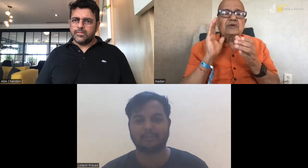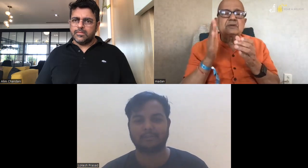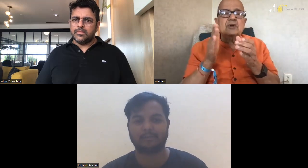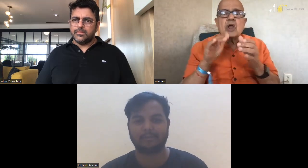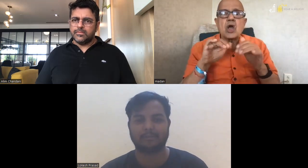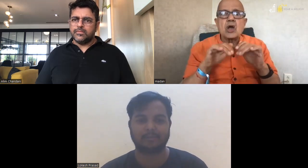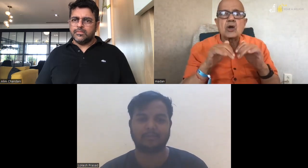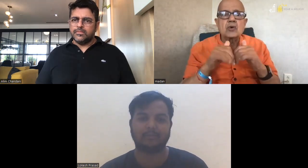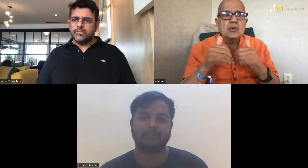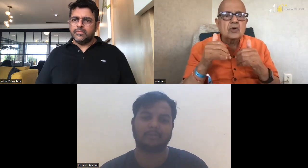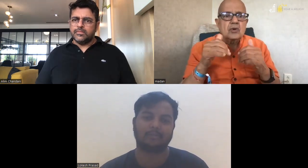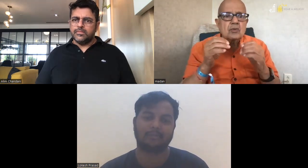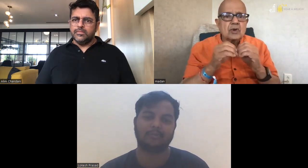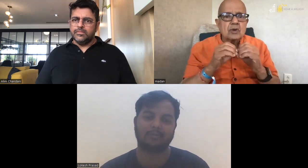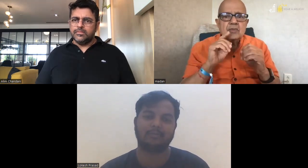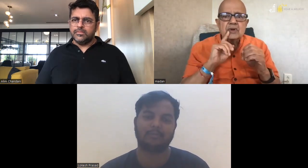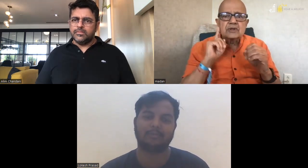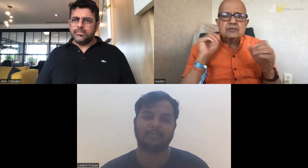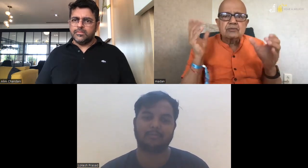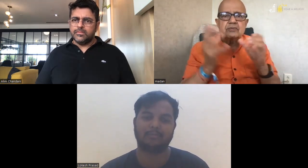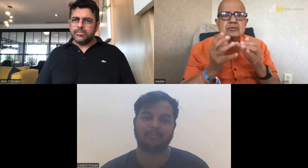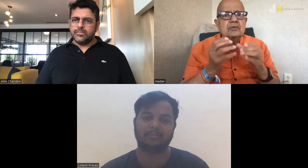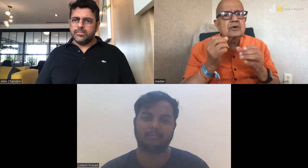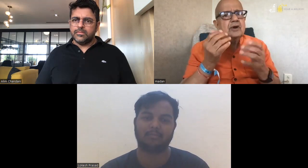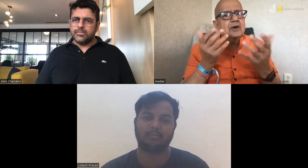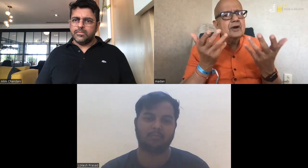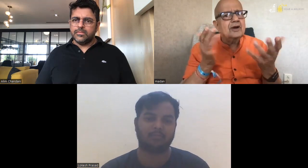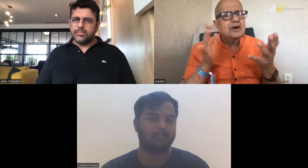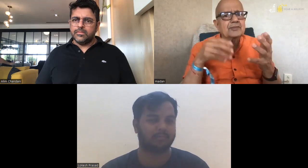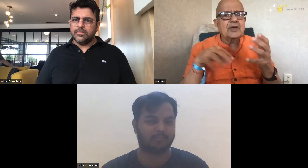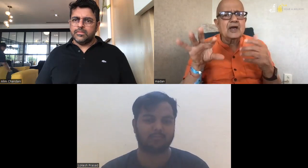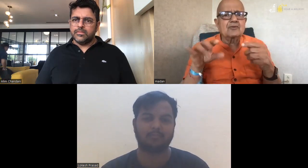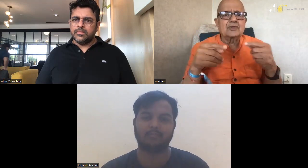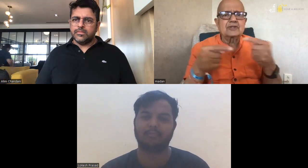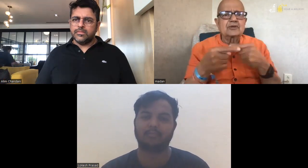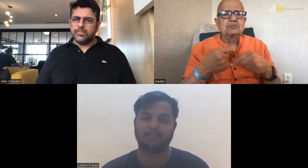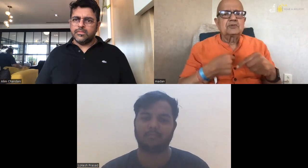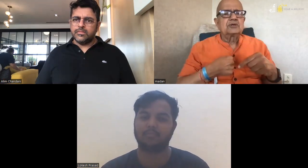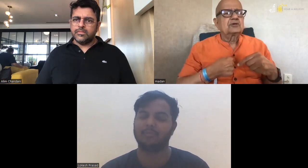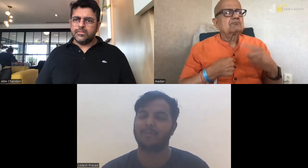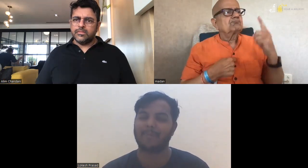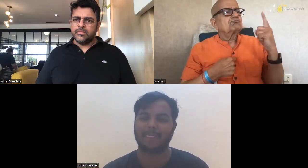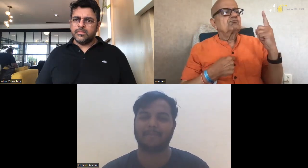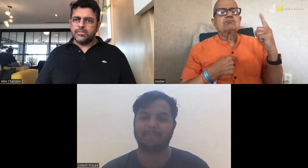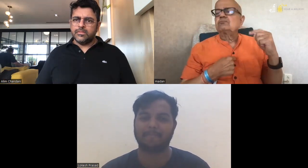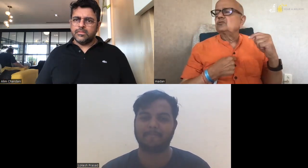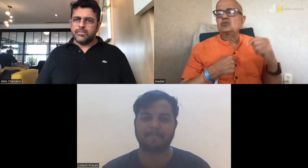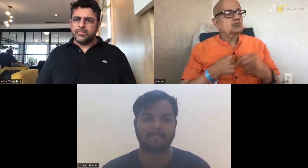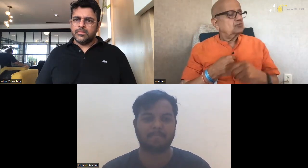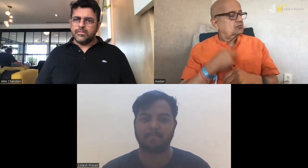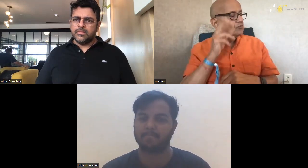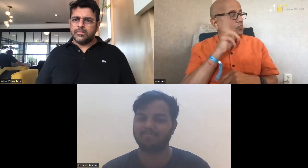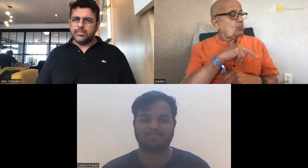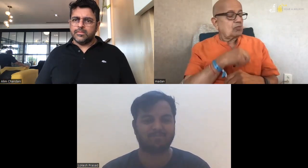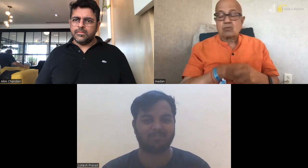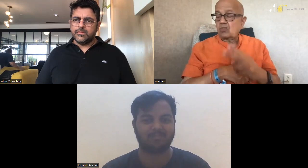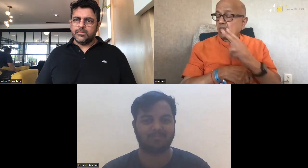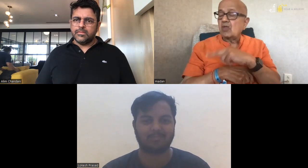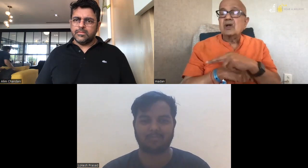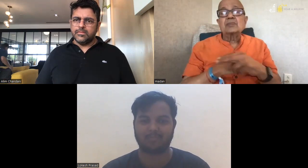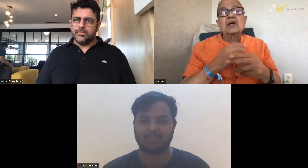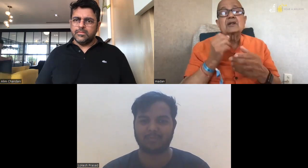How about you do something about that? I hope so. I am involved in deaf youth, women, etc. So hopefully I'll roll up my sleeves and do something about